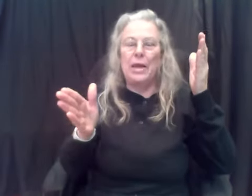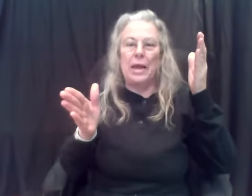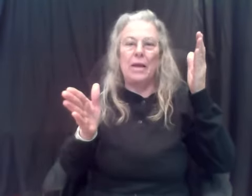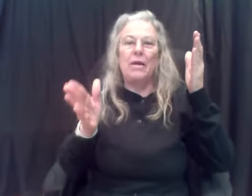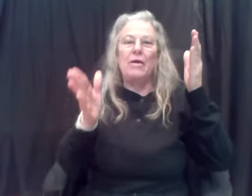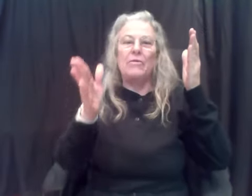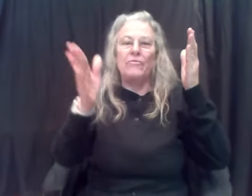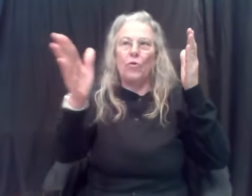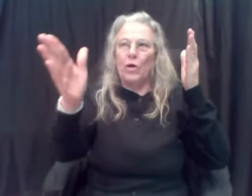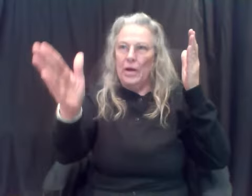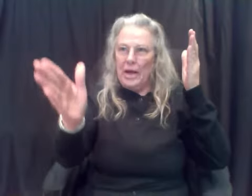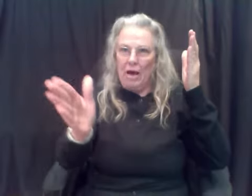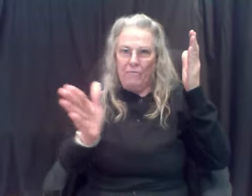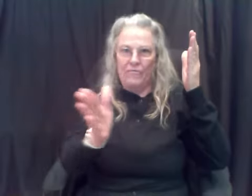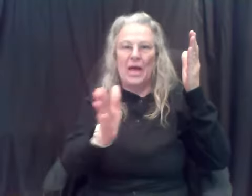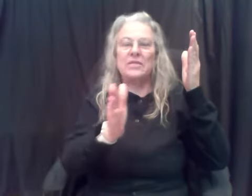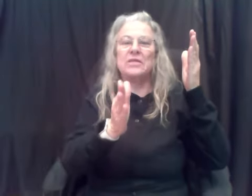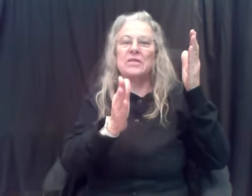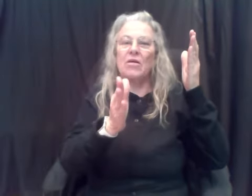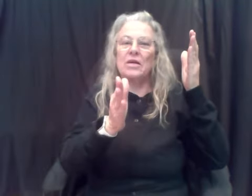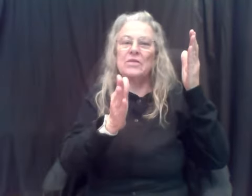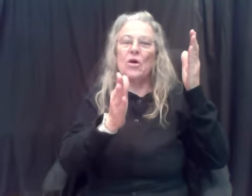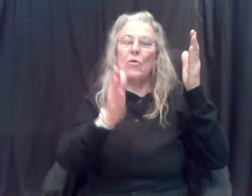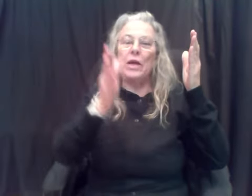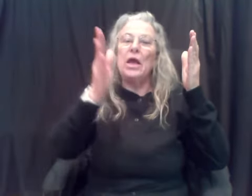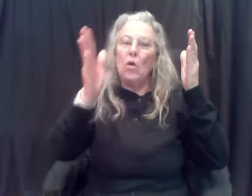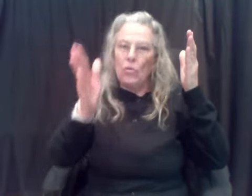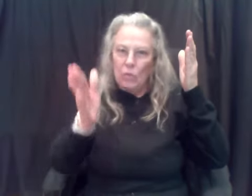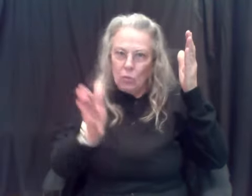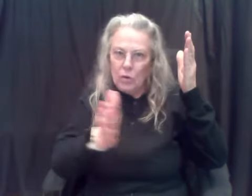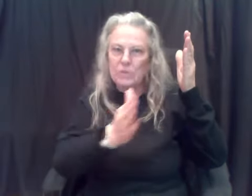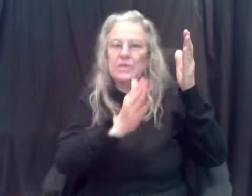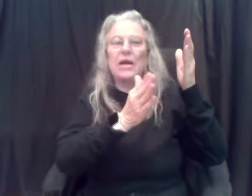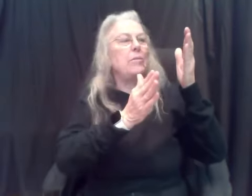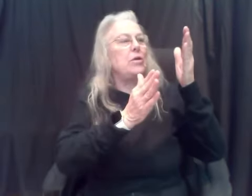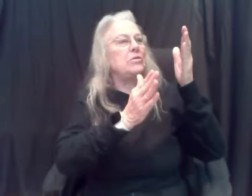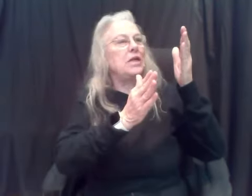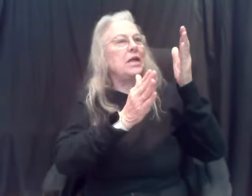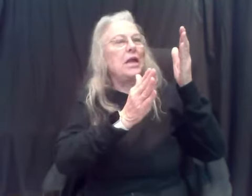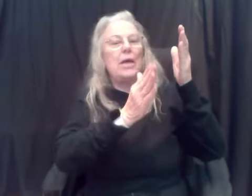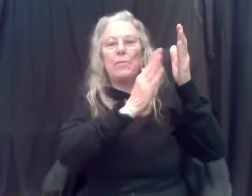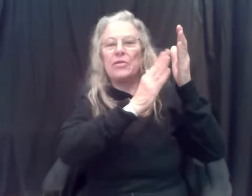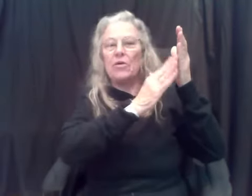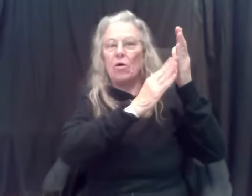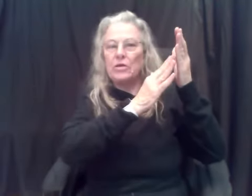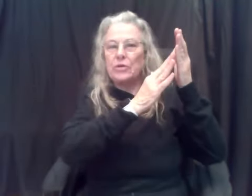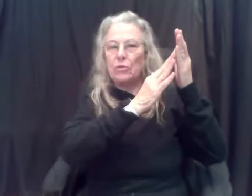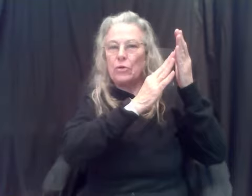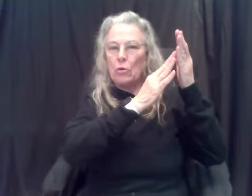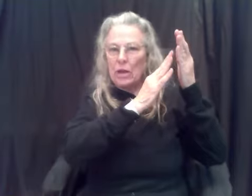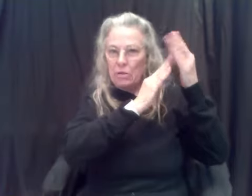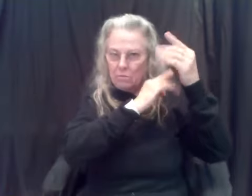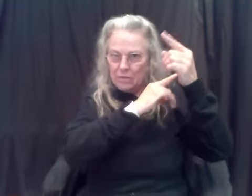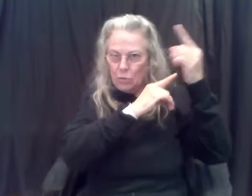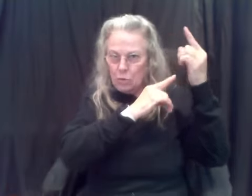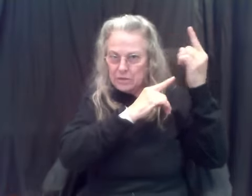for how fast the song is going the words that I'm using but they're also noting the words as